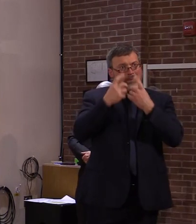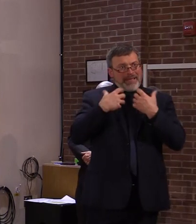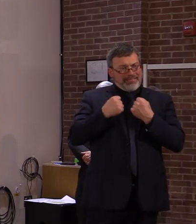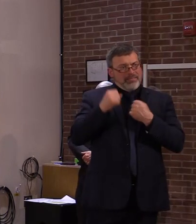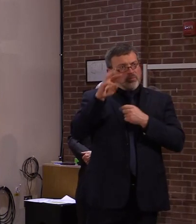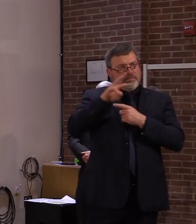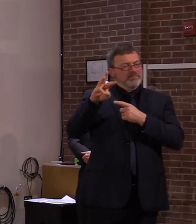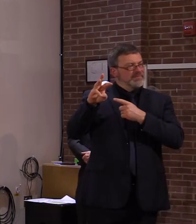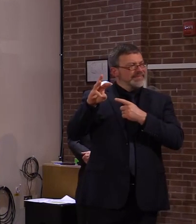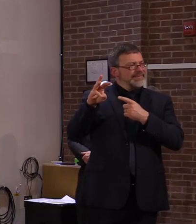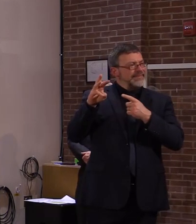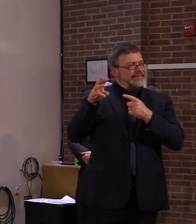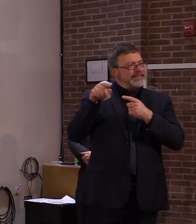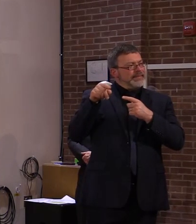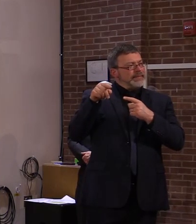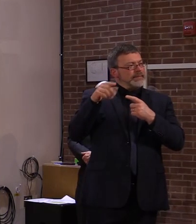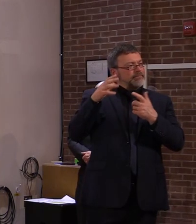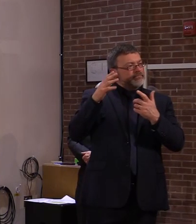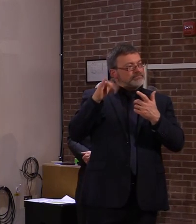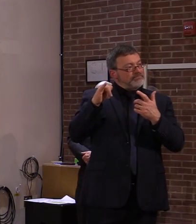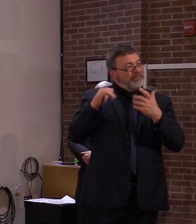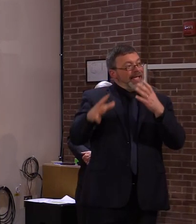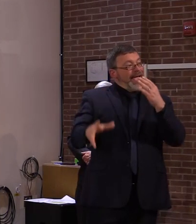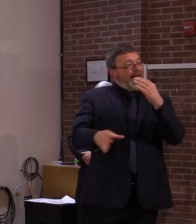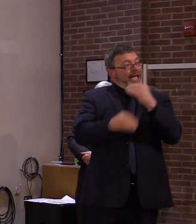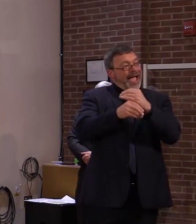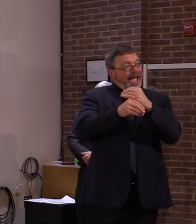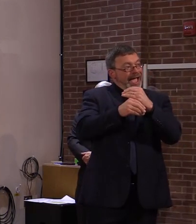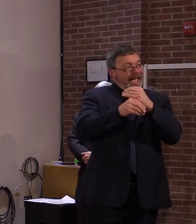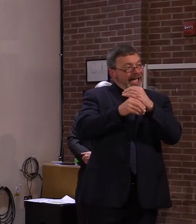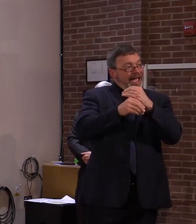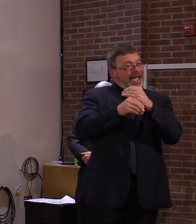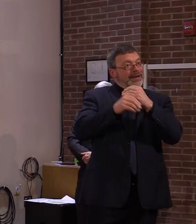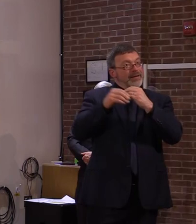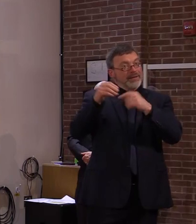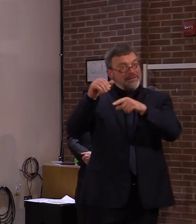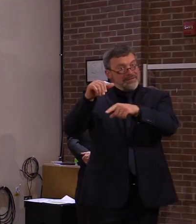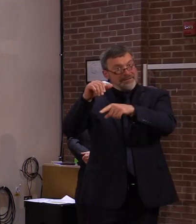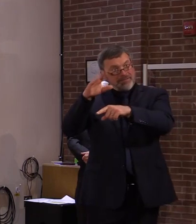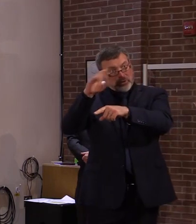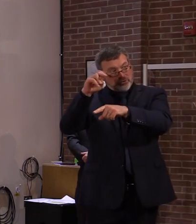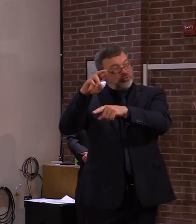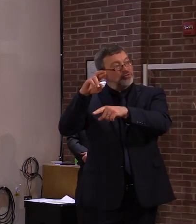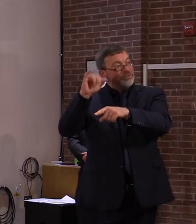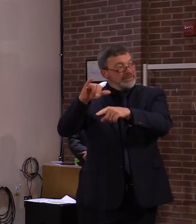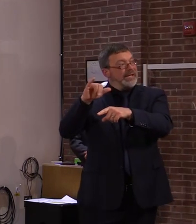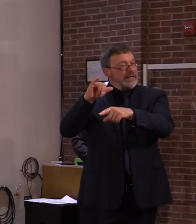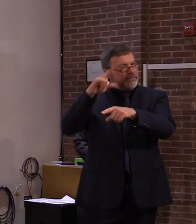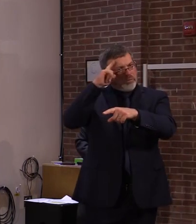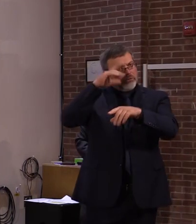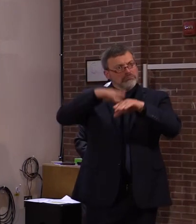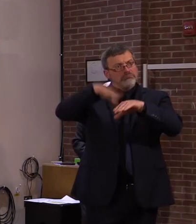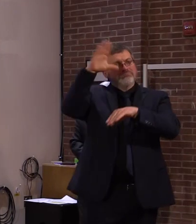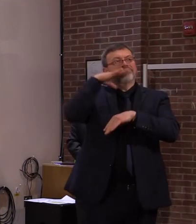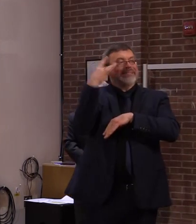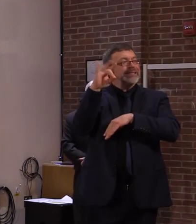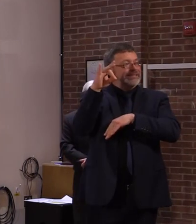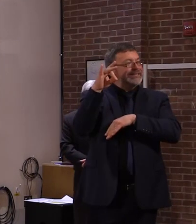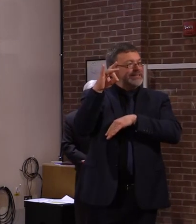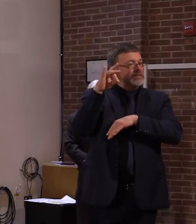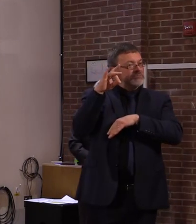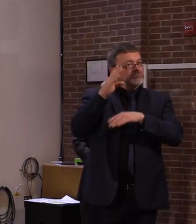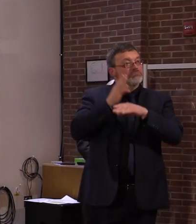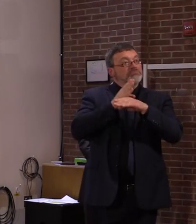get extra protection with a booster shot if you are 18 or older and you received your second dose of Pfizer Moderna at least 6 months ago or Johnson &